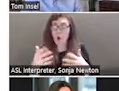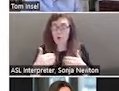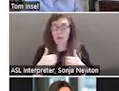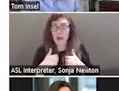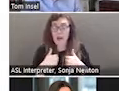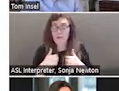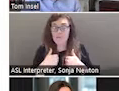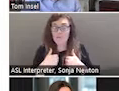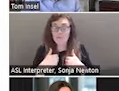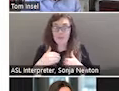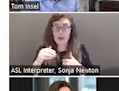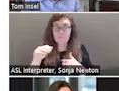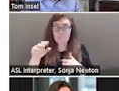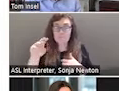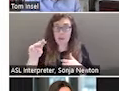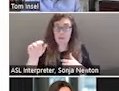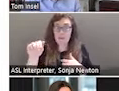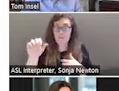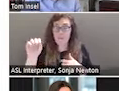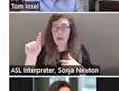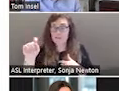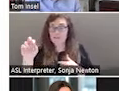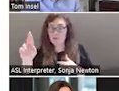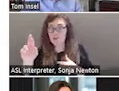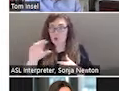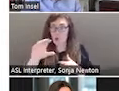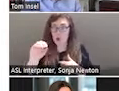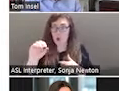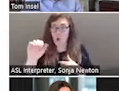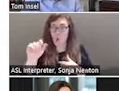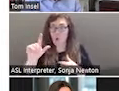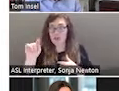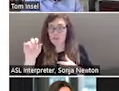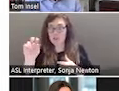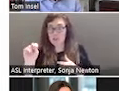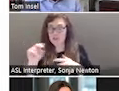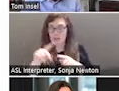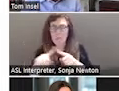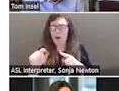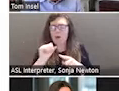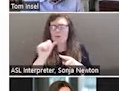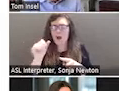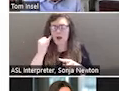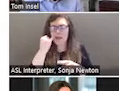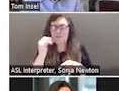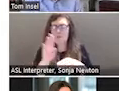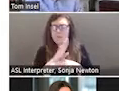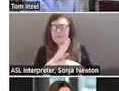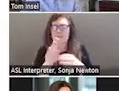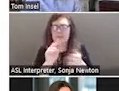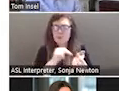clinician, terrific, but perhaps not if you're a busy nurse in an emergency